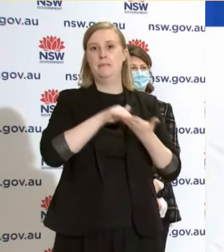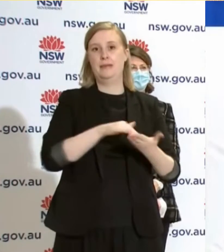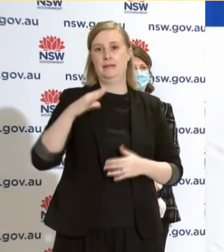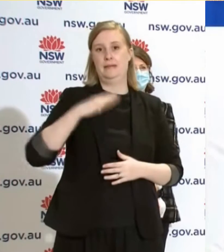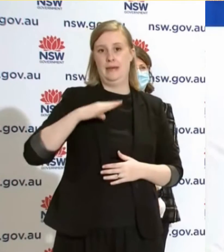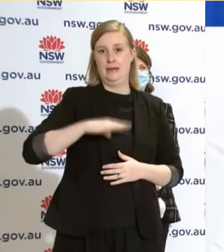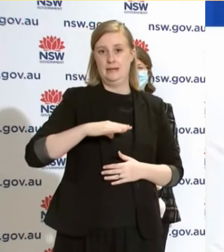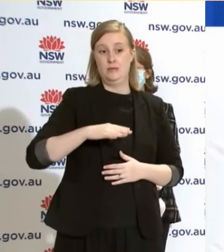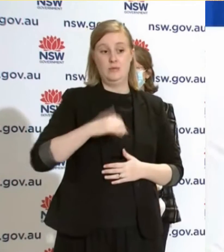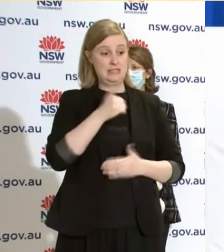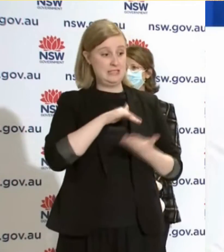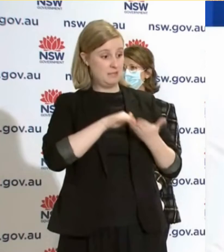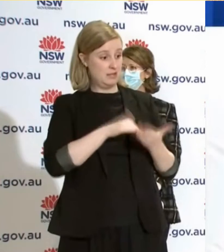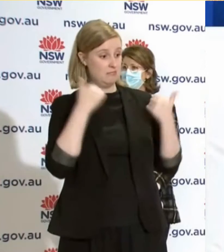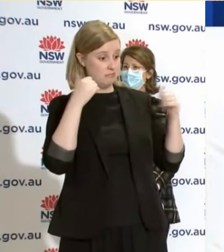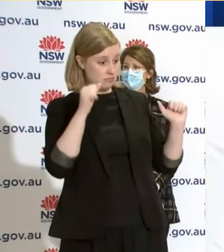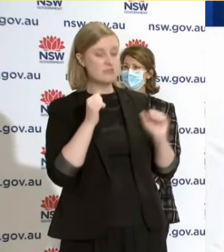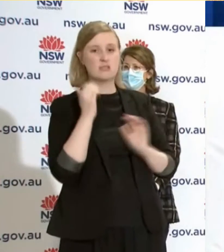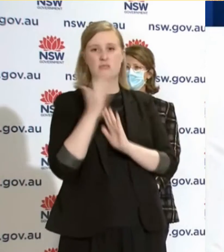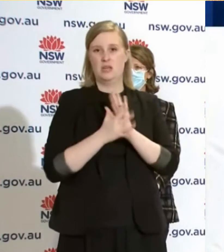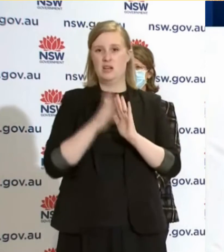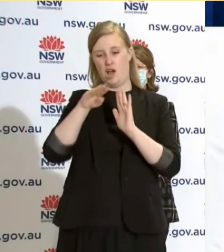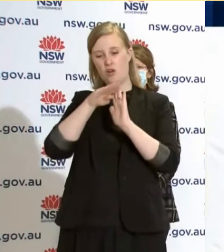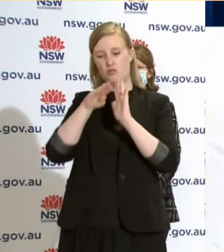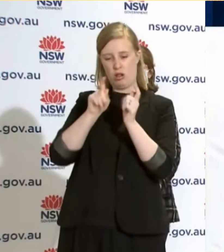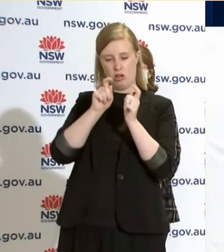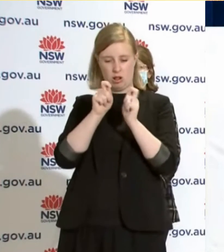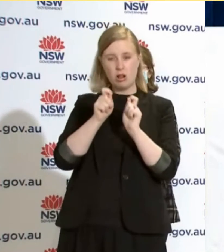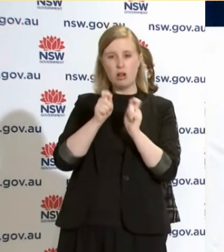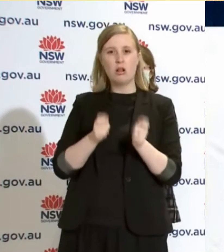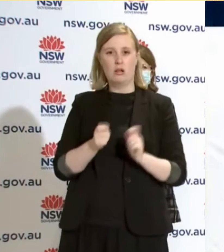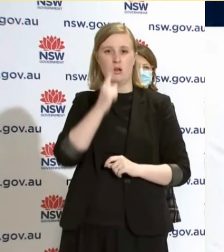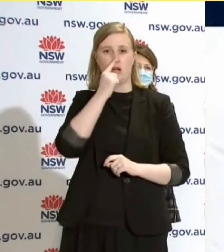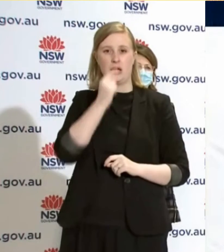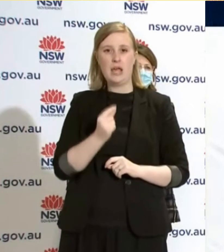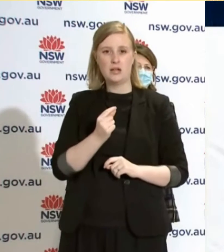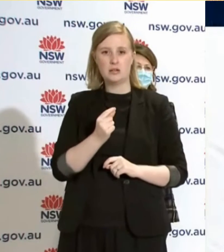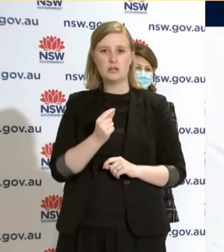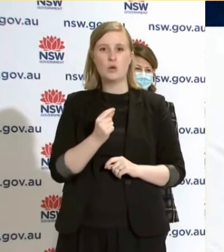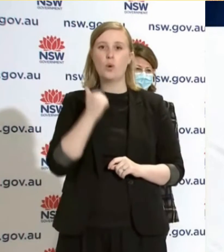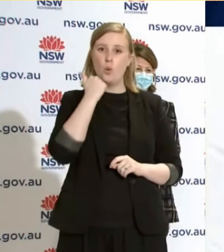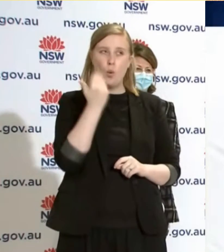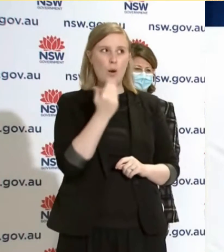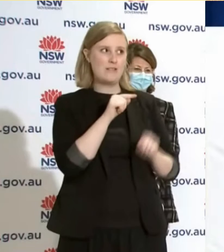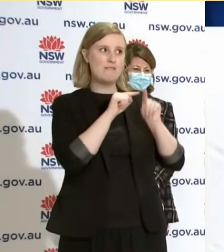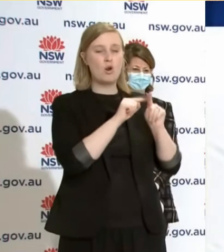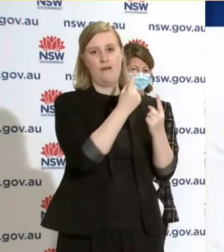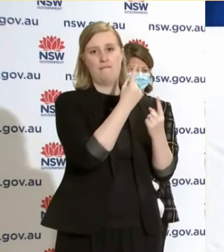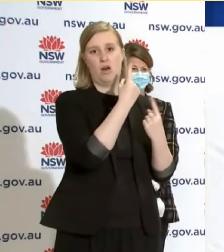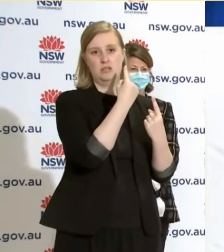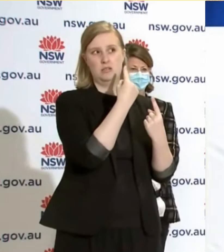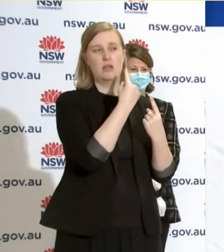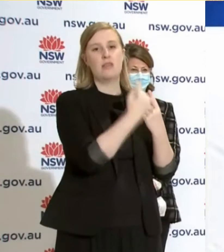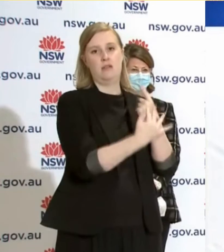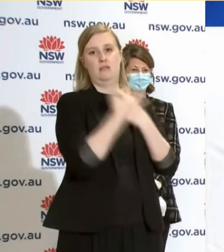provide an additional support to our communities. So we pride ourselves in New South Wales on always relying on the health advice to make our public policy